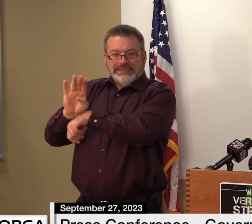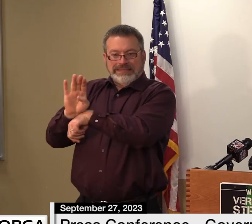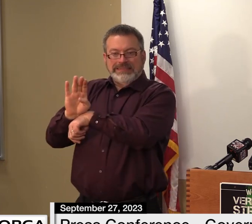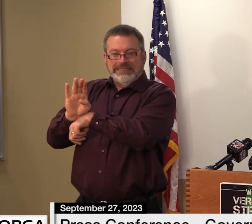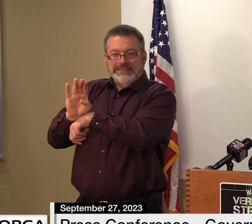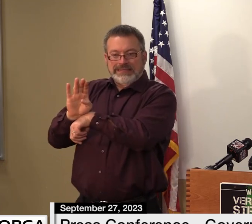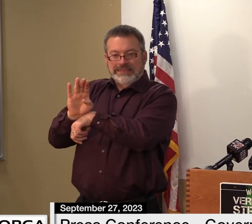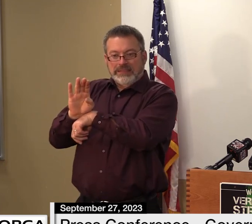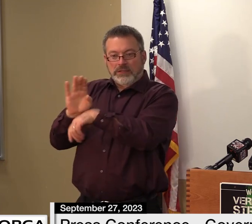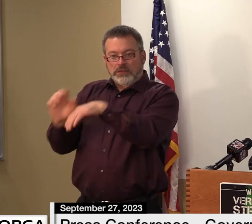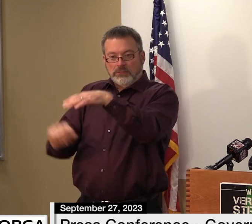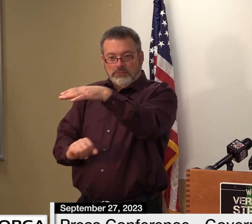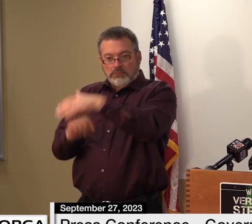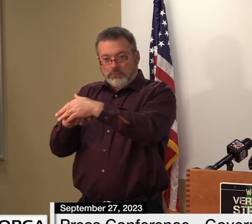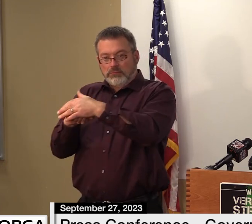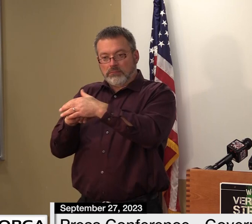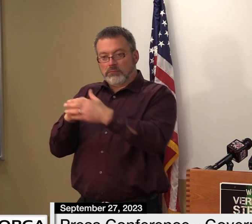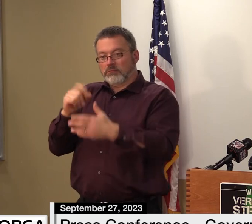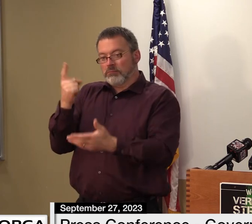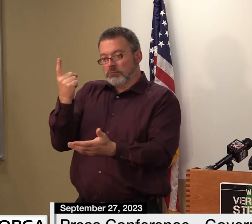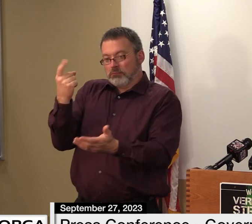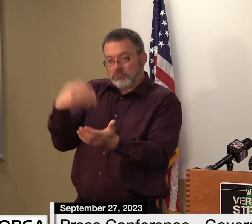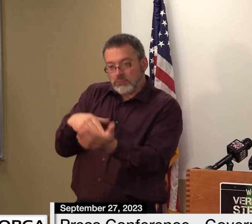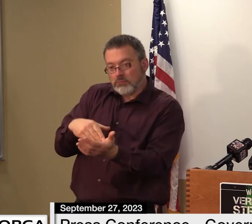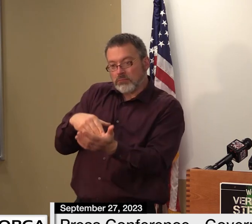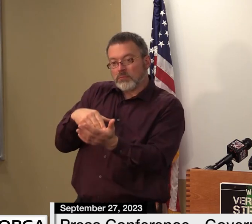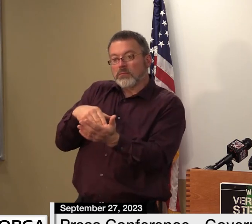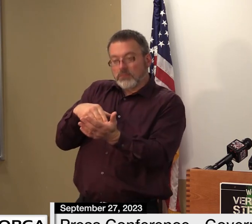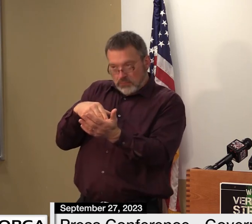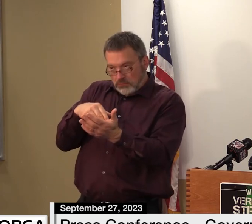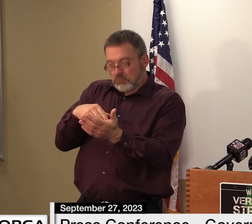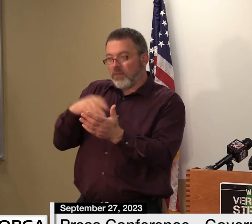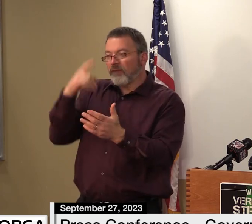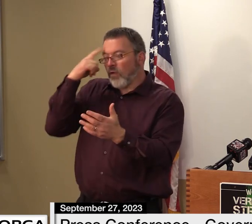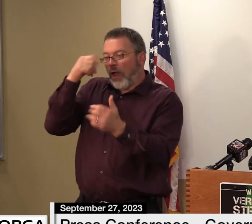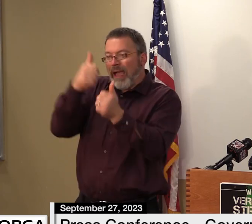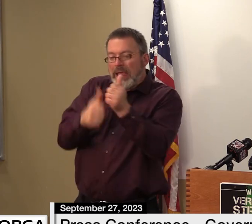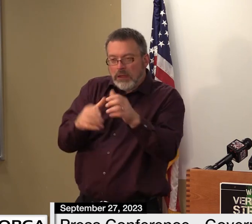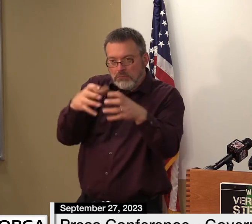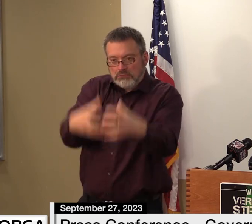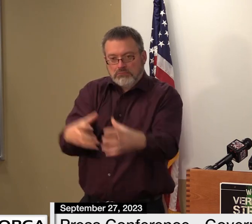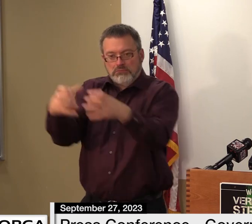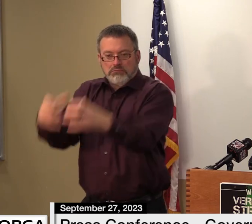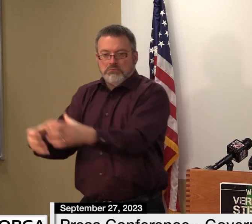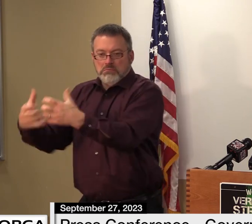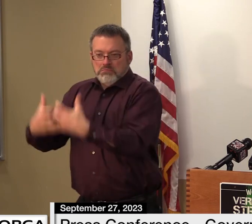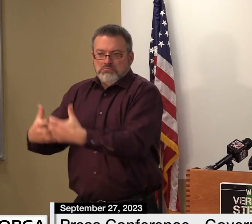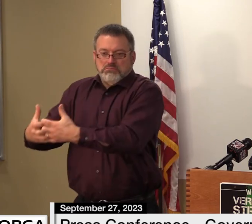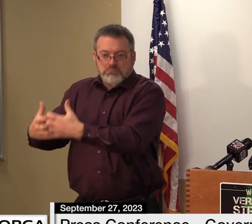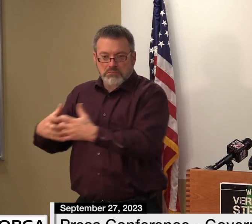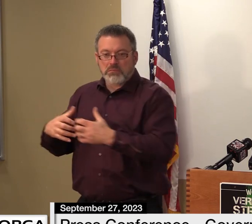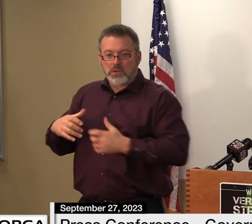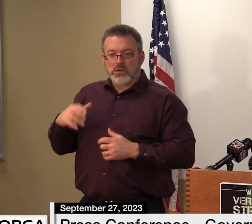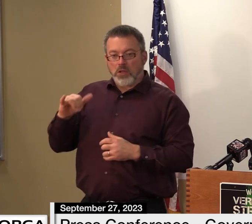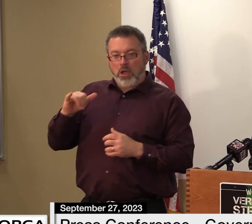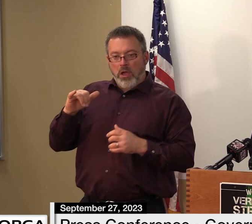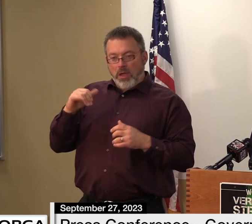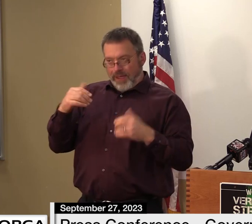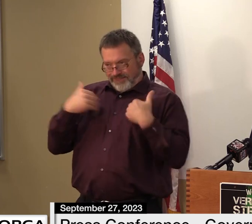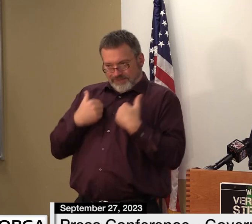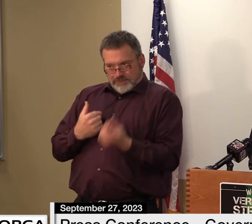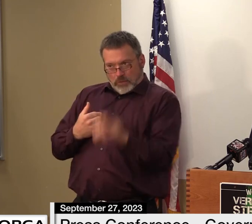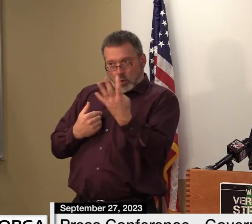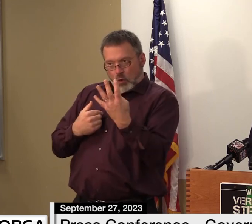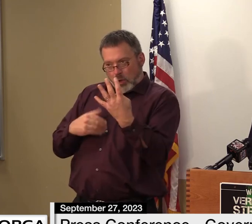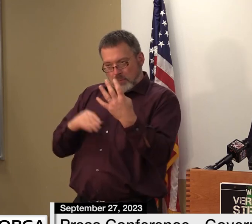to $1,000 per appliance or piece of equipment that they need to replace due to flooding, up to four appliances, so they can receive a max